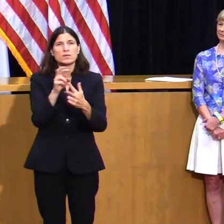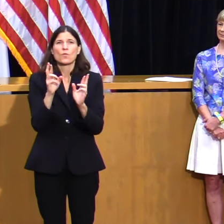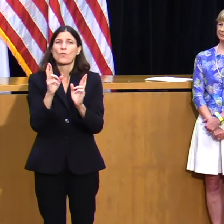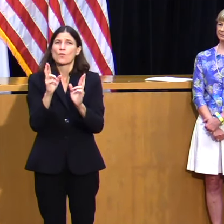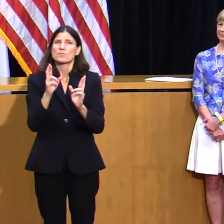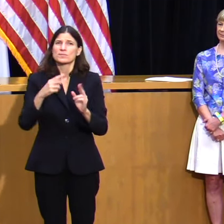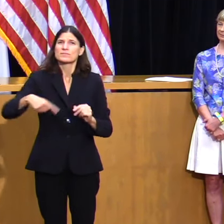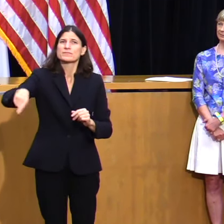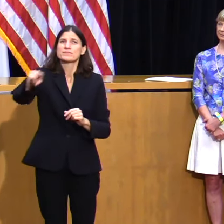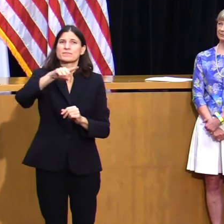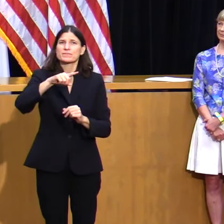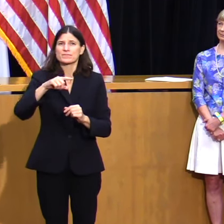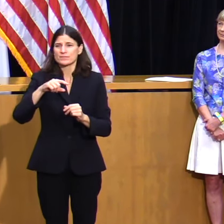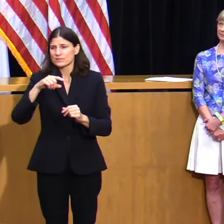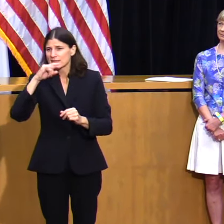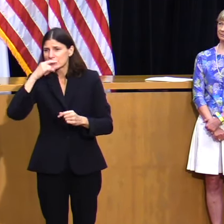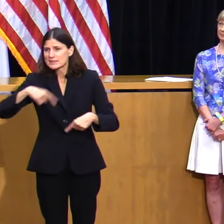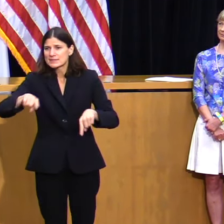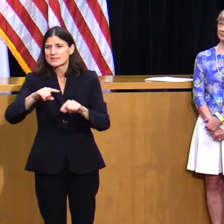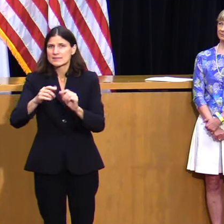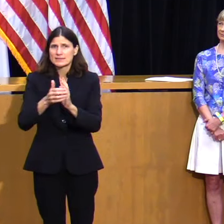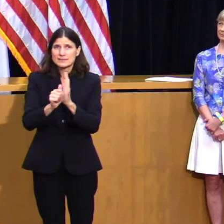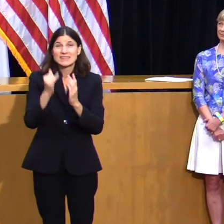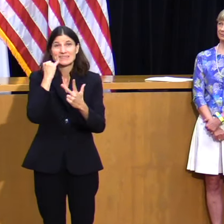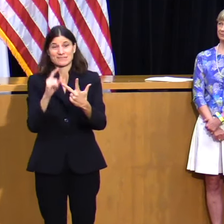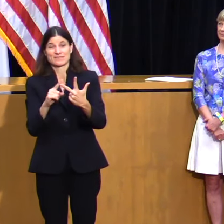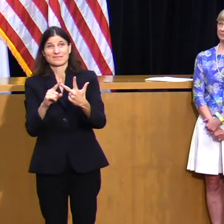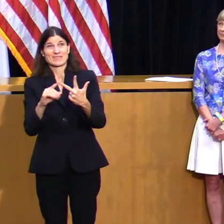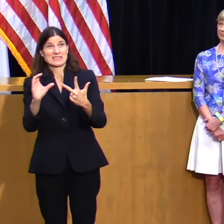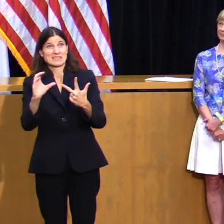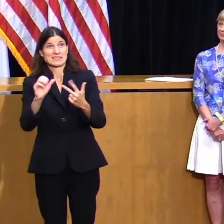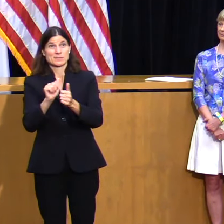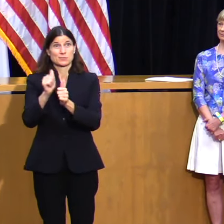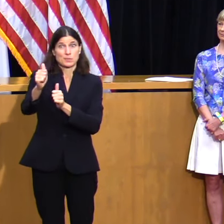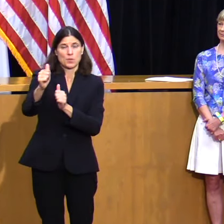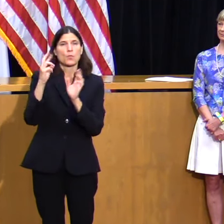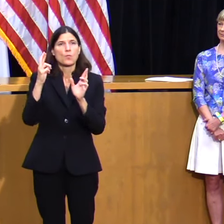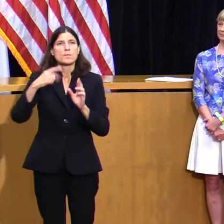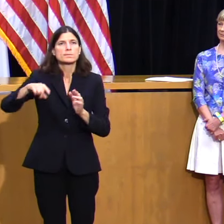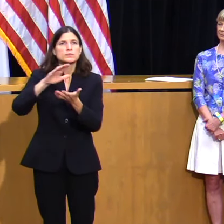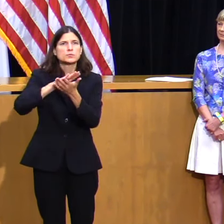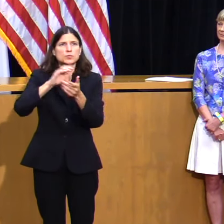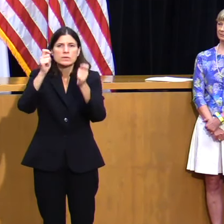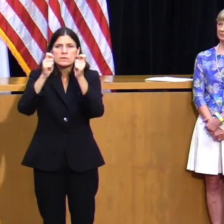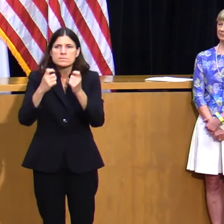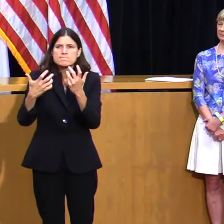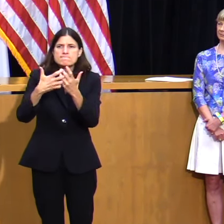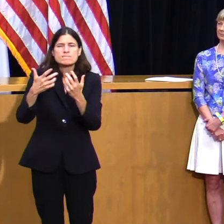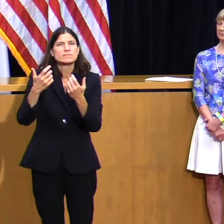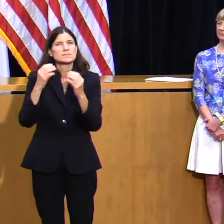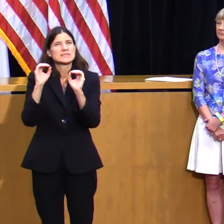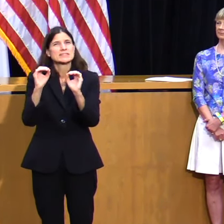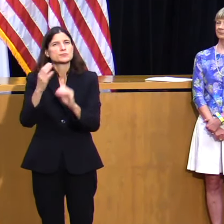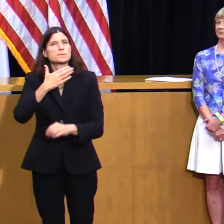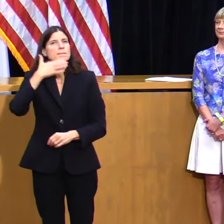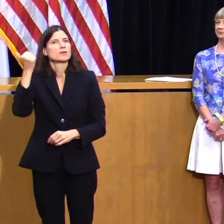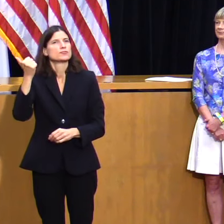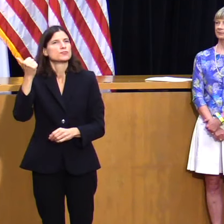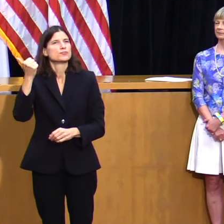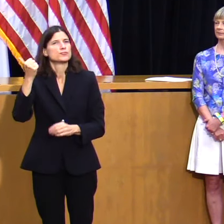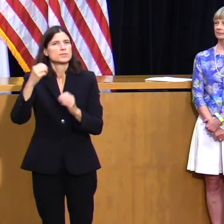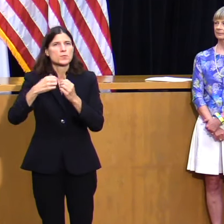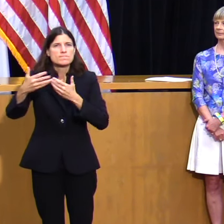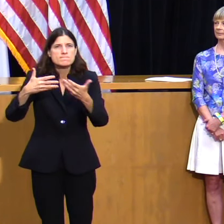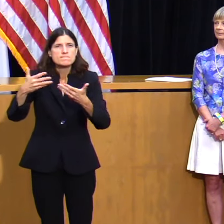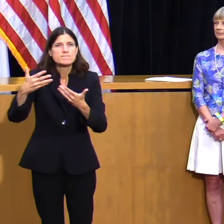going to require a certain amount of discipline on everybody's part with respect to abiding by the guidance and the rules